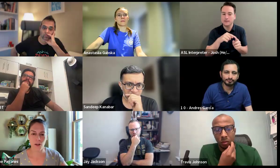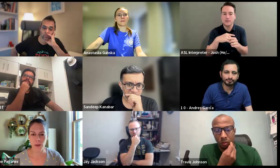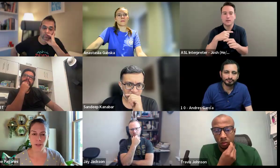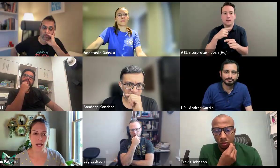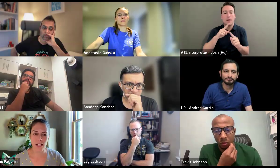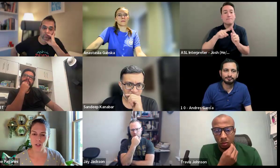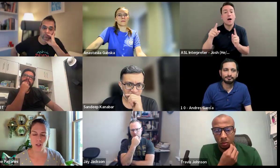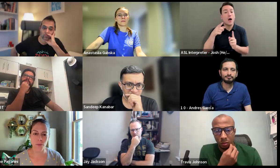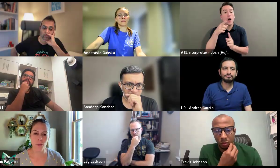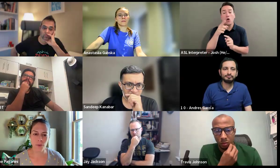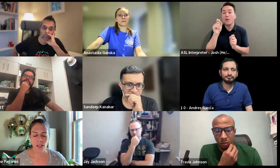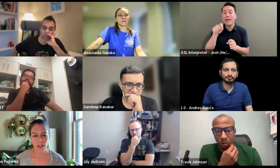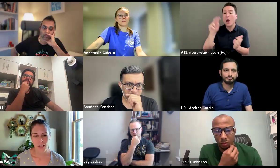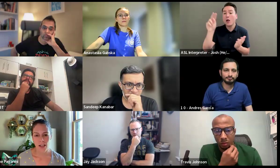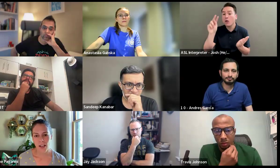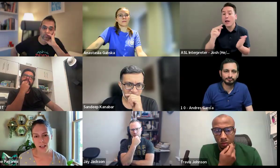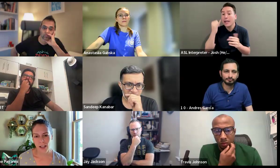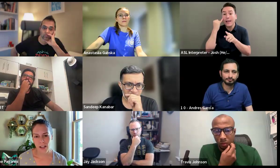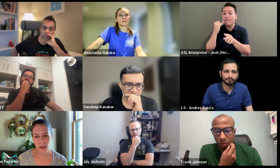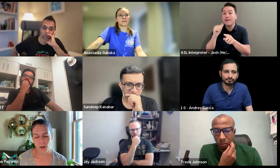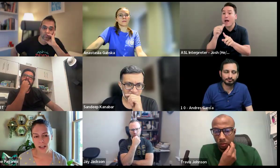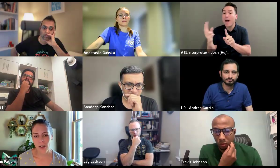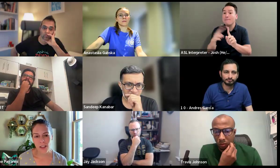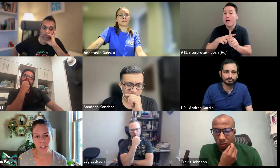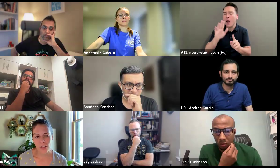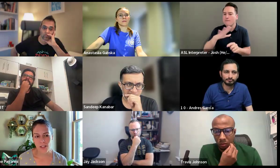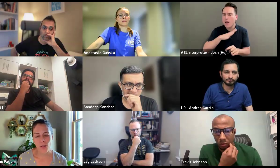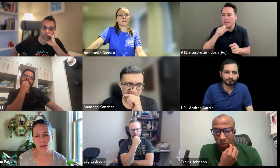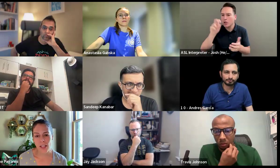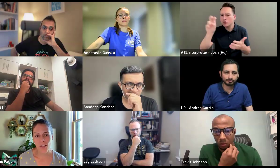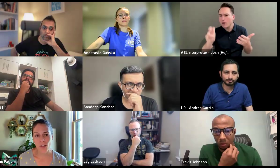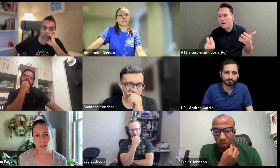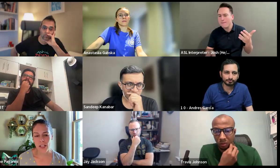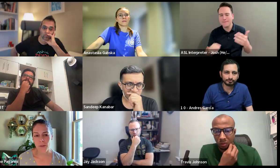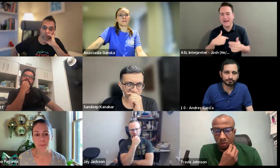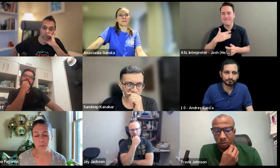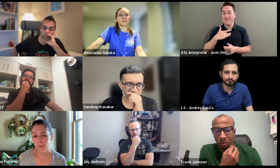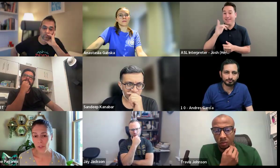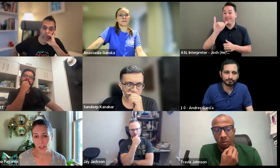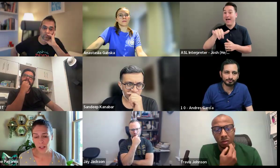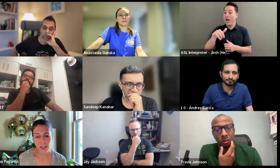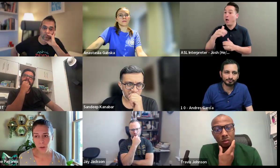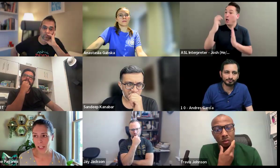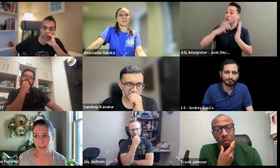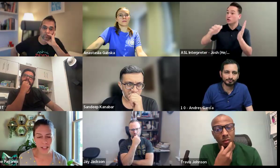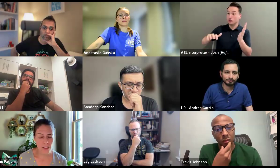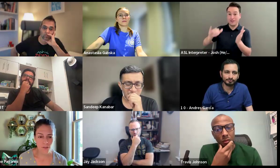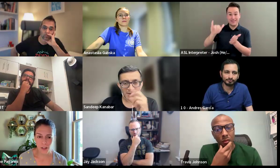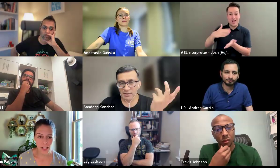that don't apply, just jump. I don't know. I don't think that's an excuse. I think it's just like creating events is